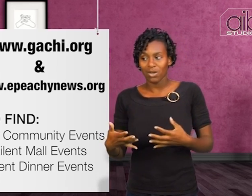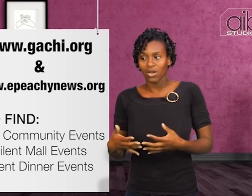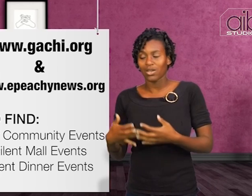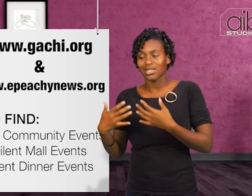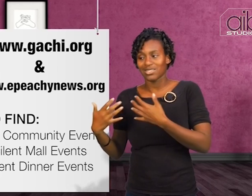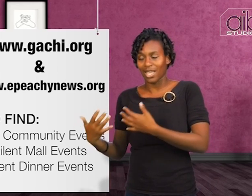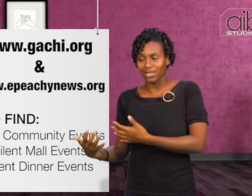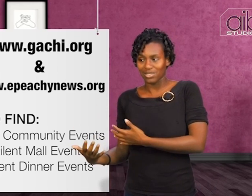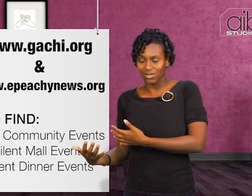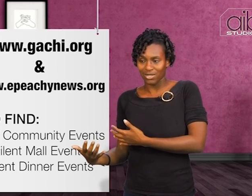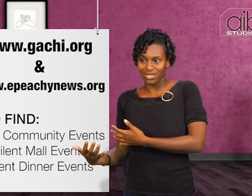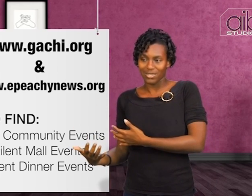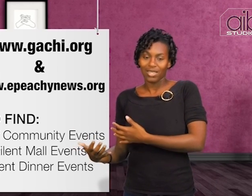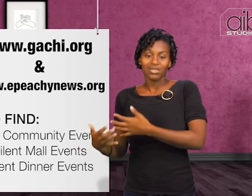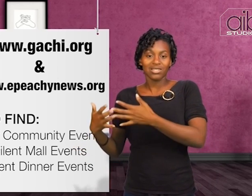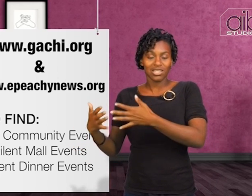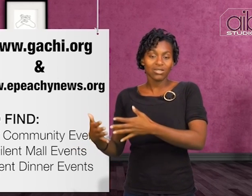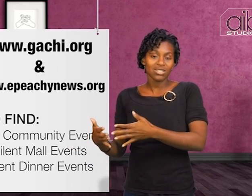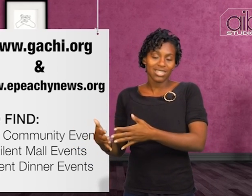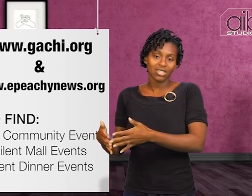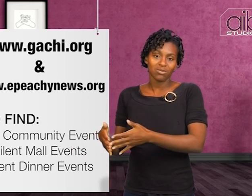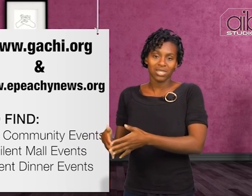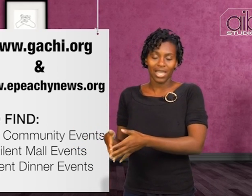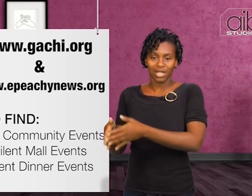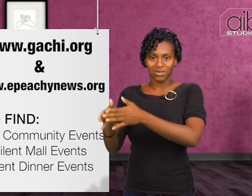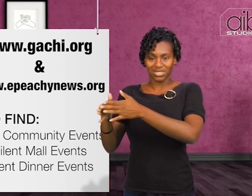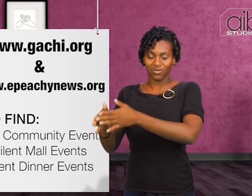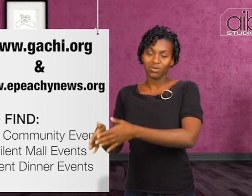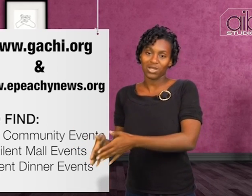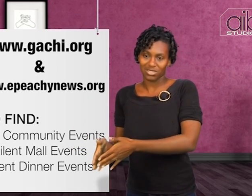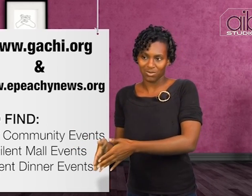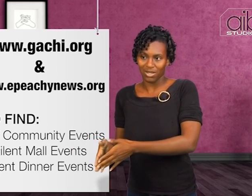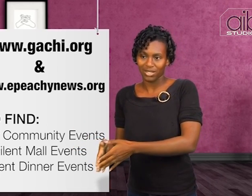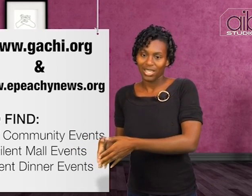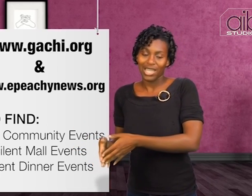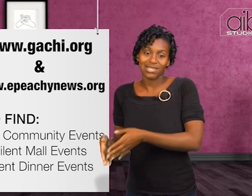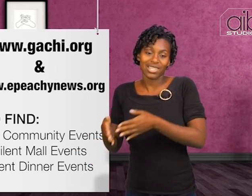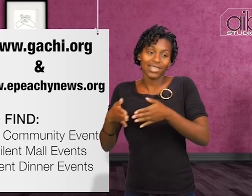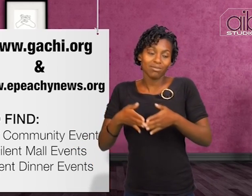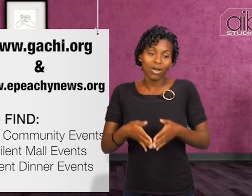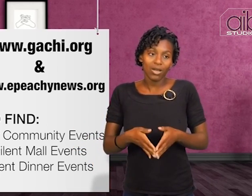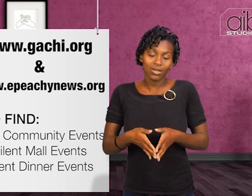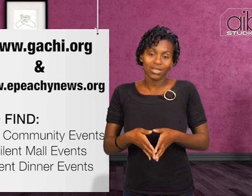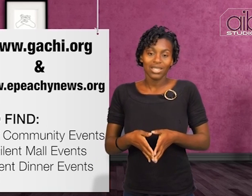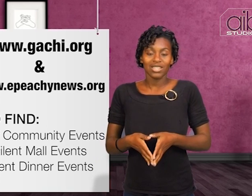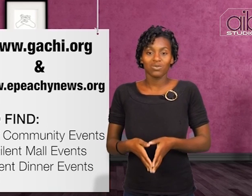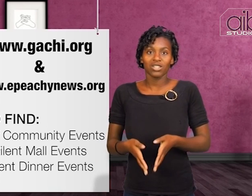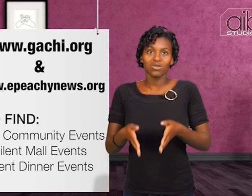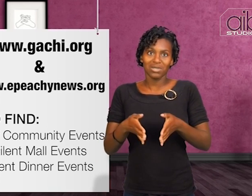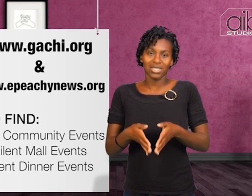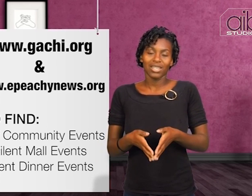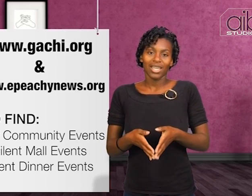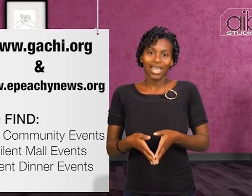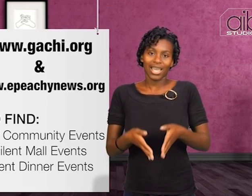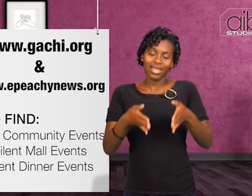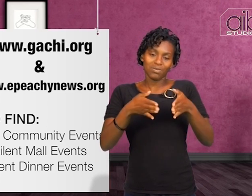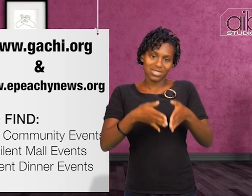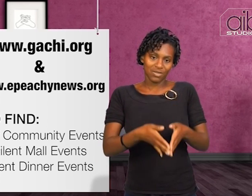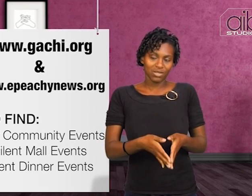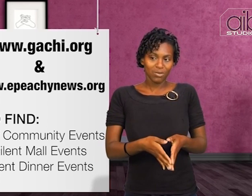mall and a silent dinner is. The dinner is that you meet at a Pacific restaurant, and a silent mall is where you meet at a Pacific